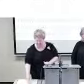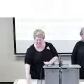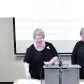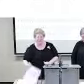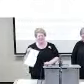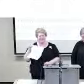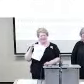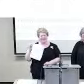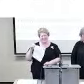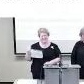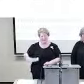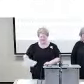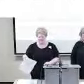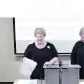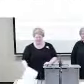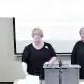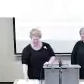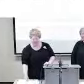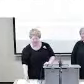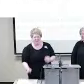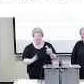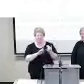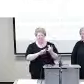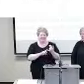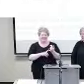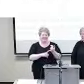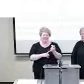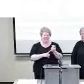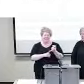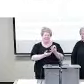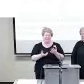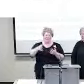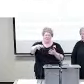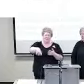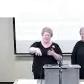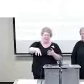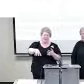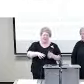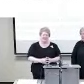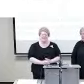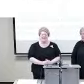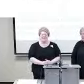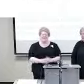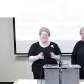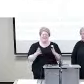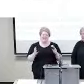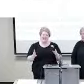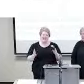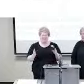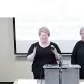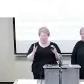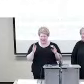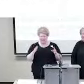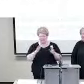a paper one and this is why phones can die phones can get broken and cracked but if we have a